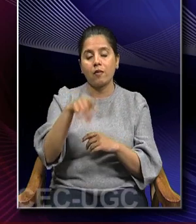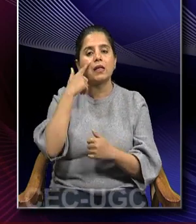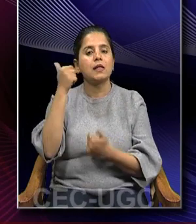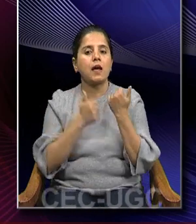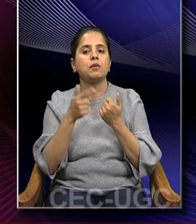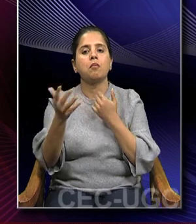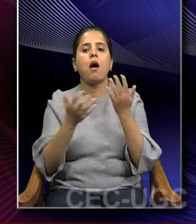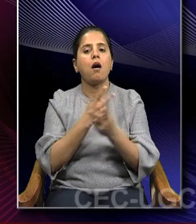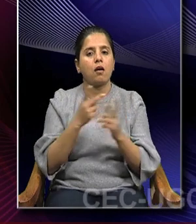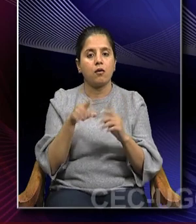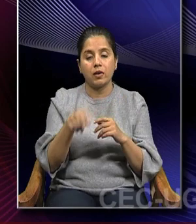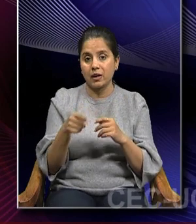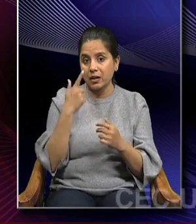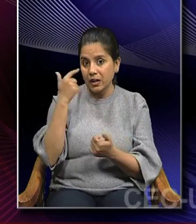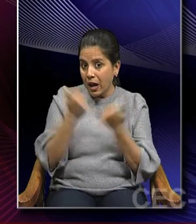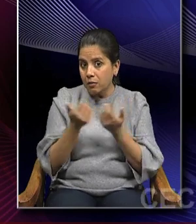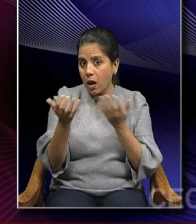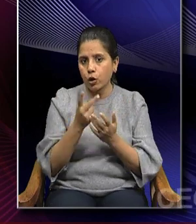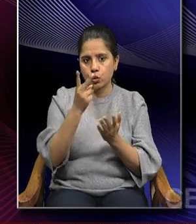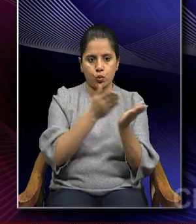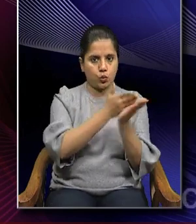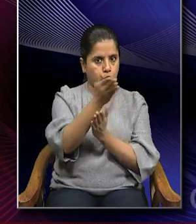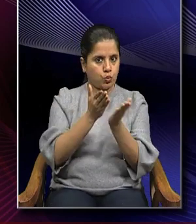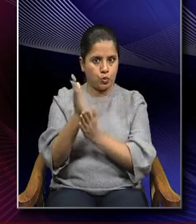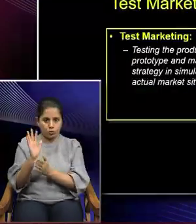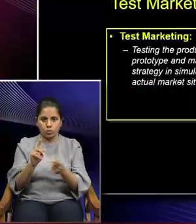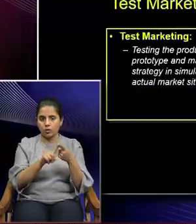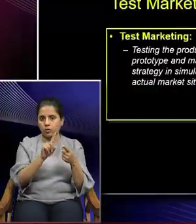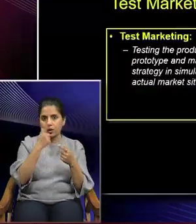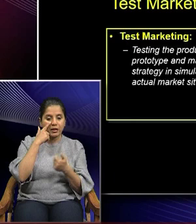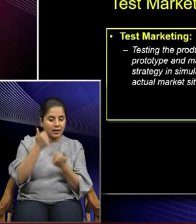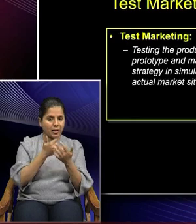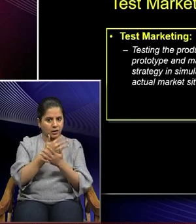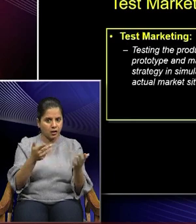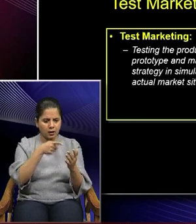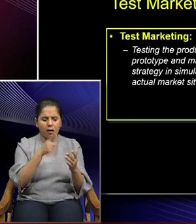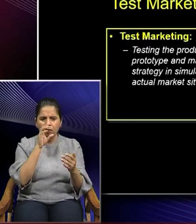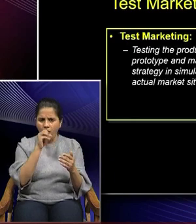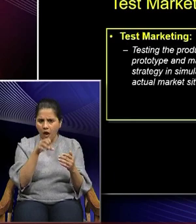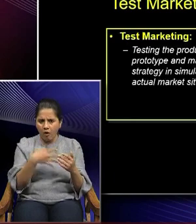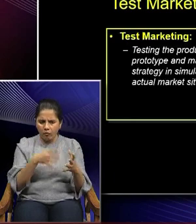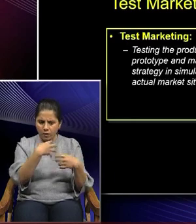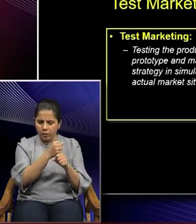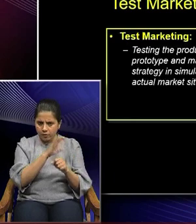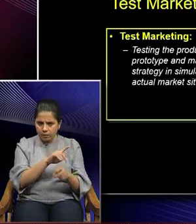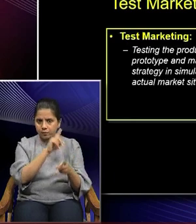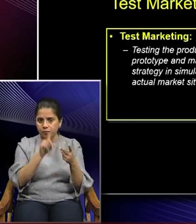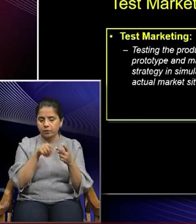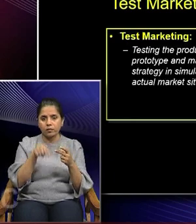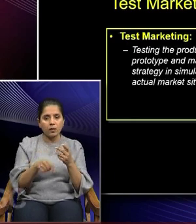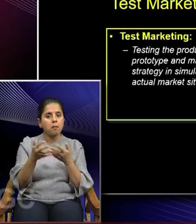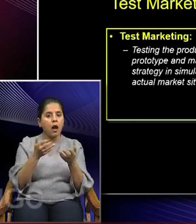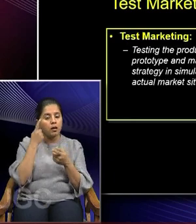marketing. Test marketing has two phases. One is basically testing the product prototypes and marketing strategy